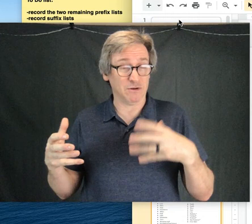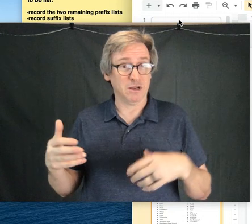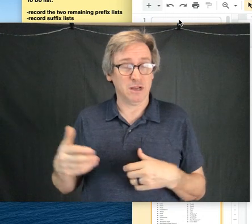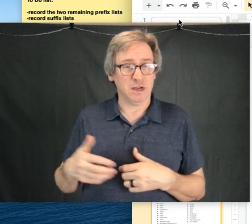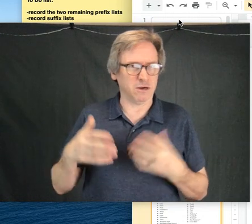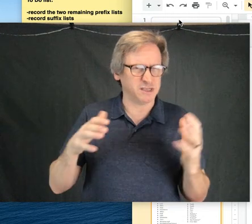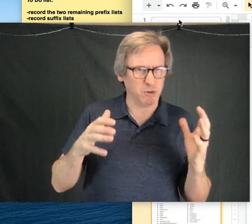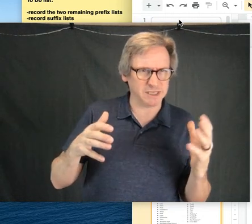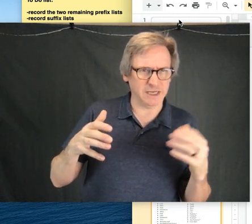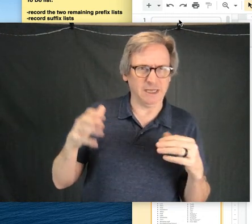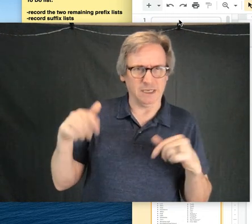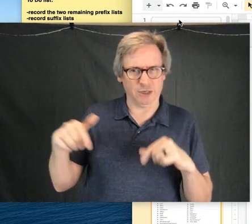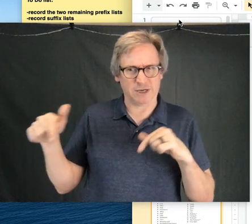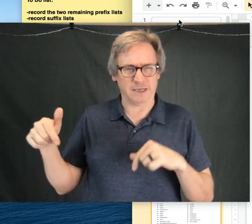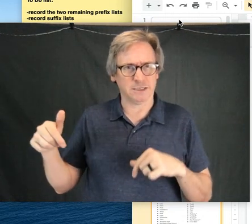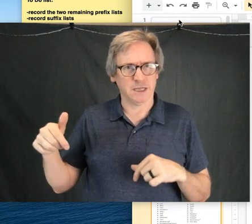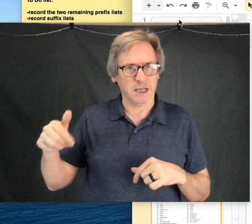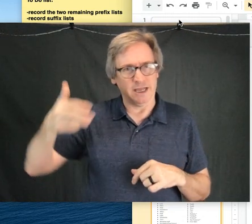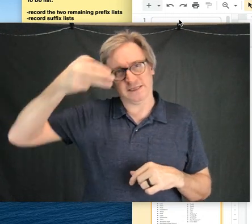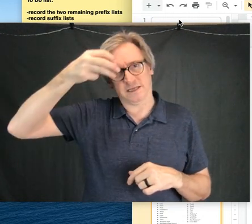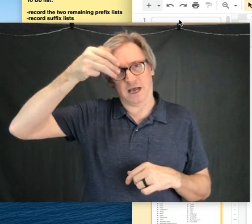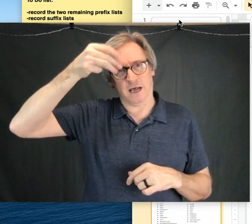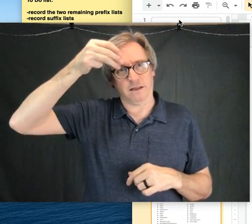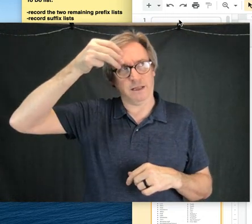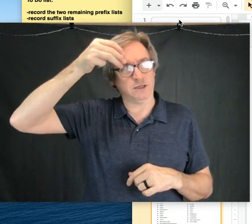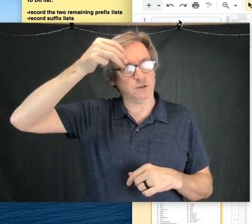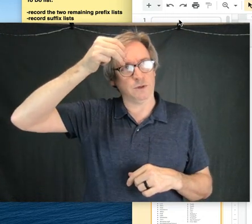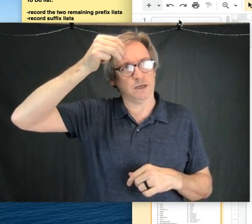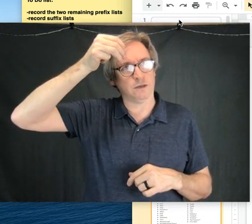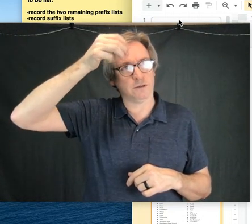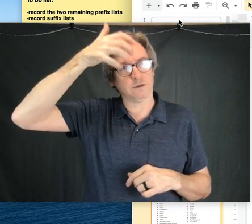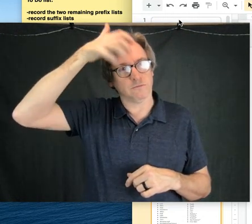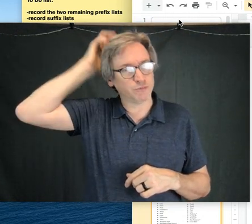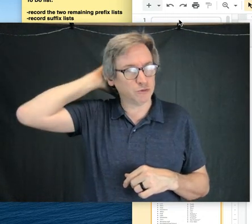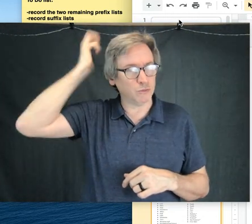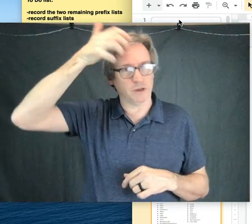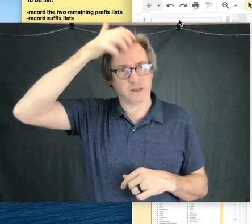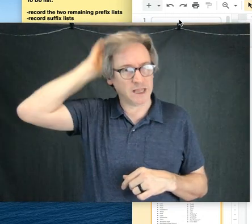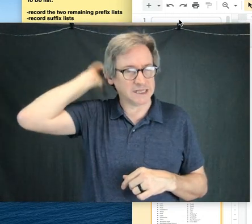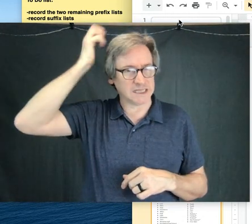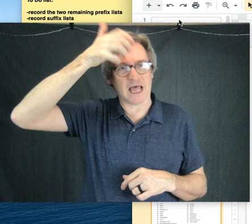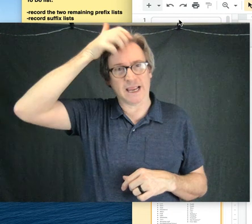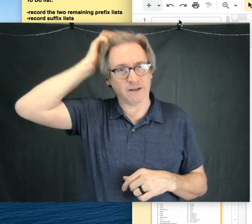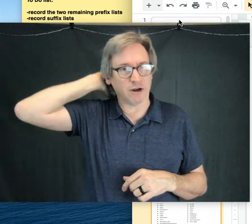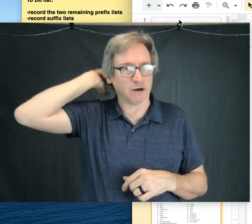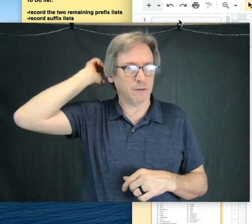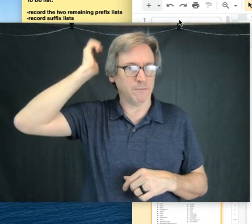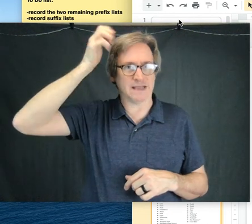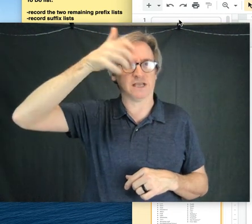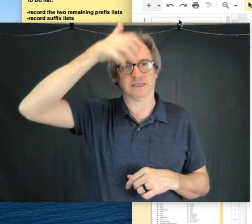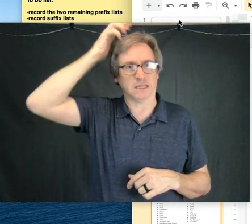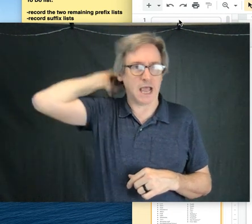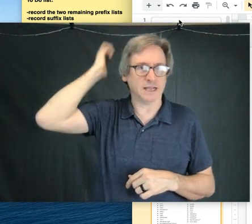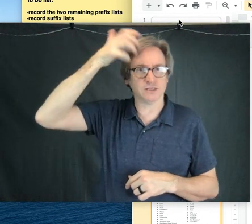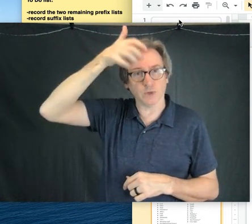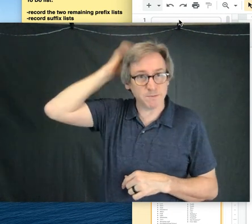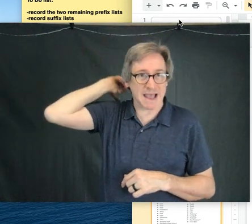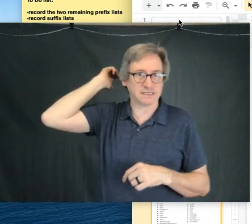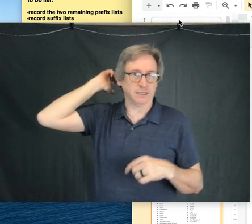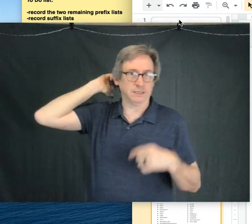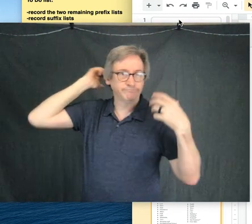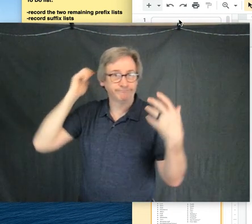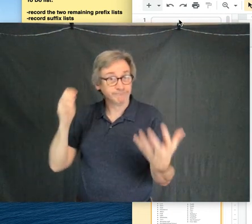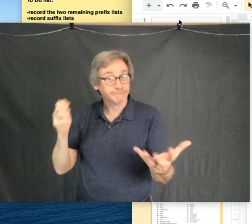is a town or a small city near Kent, is they do it. It's a lion. Their mascot is a lion, so